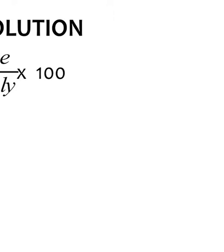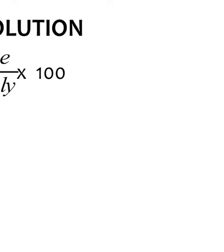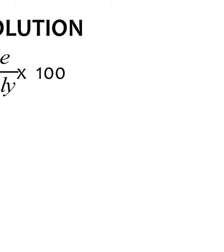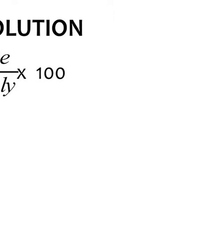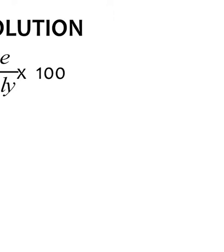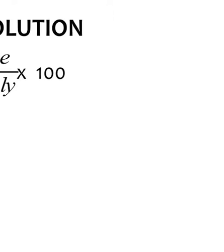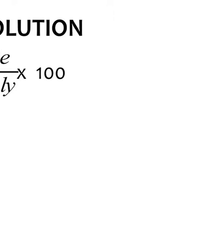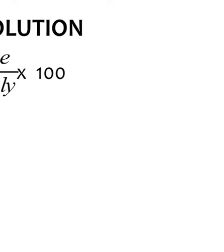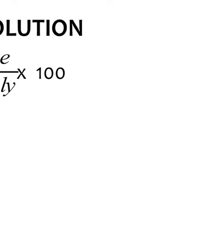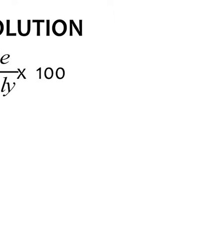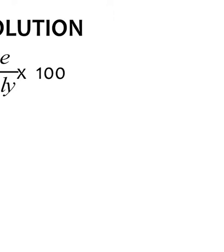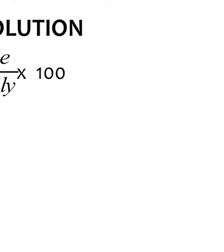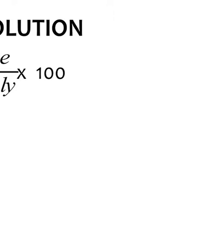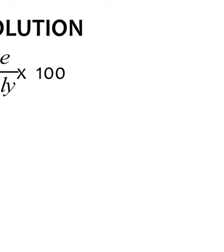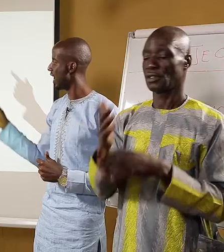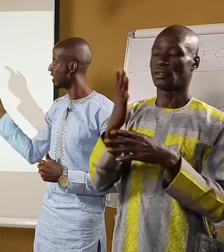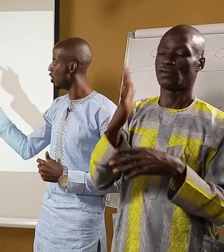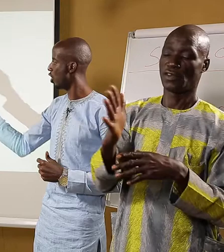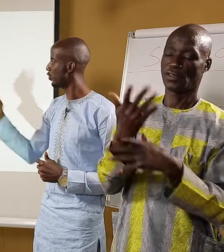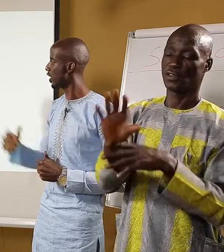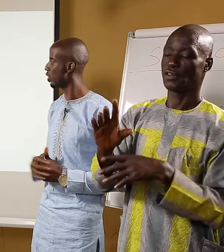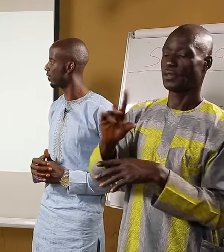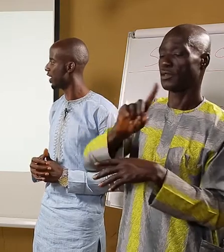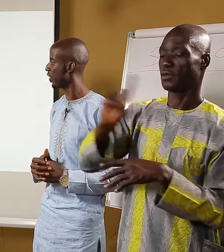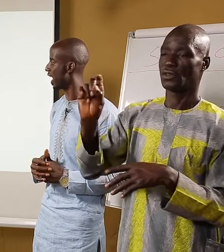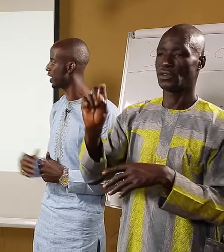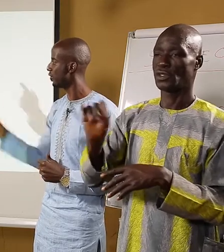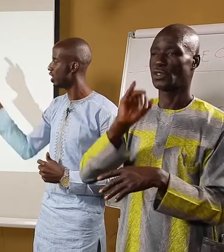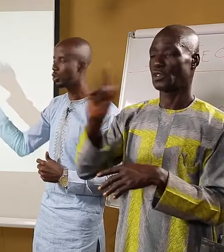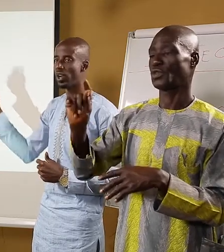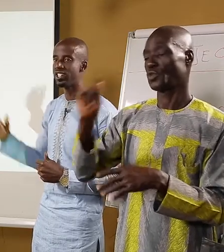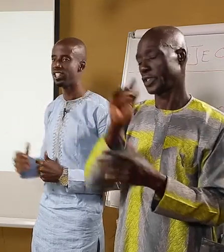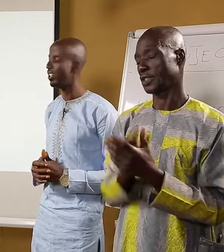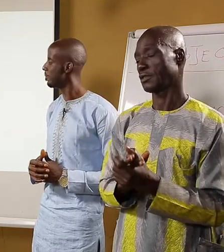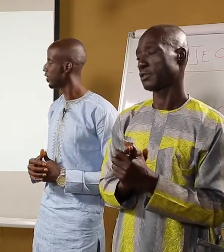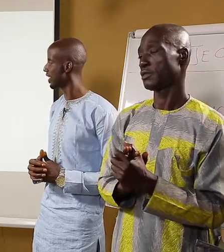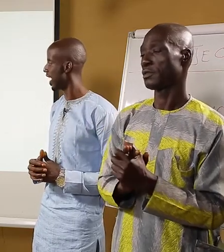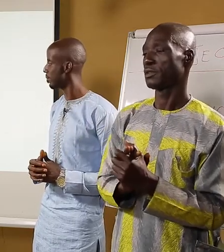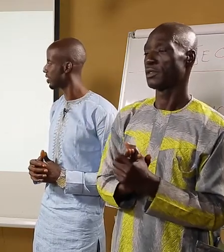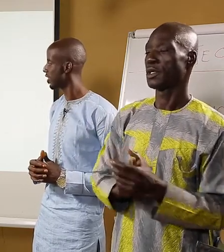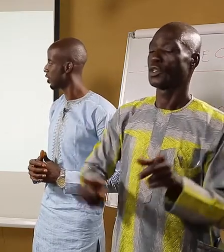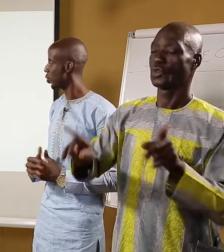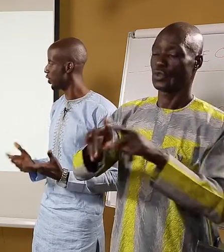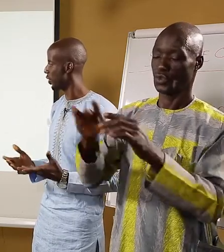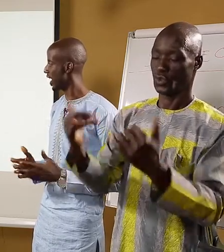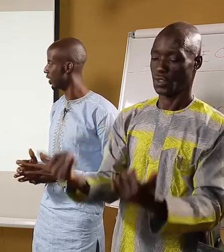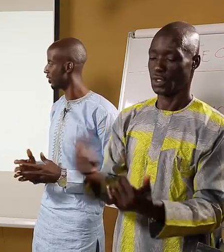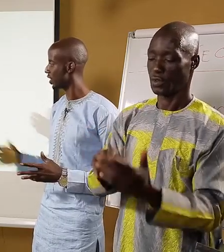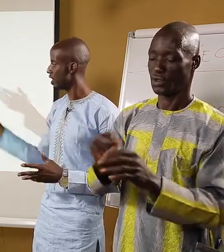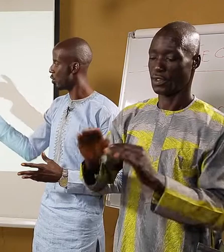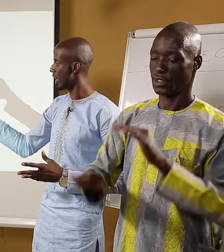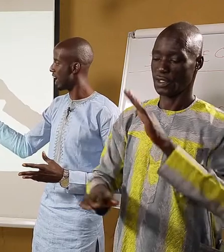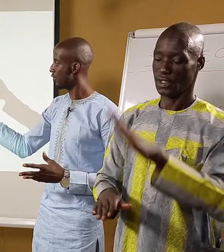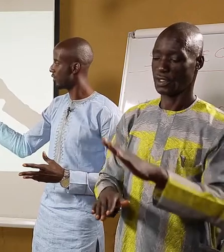5 will divide 5 once, and 100 will divide 5 20 times. What do we have